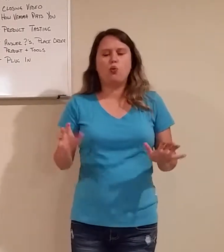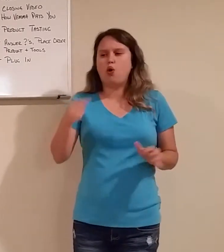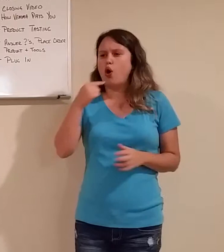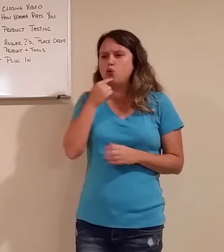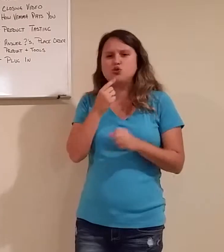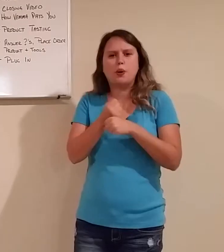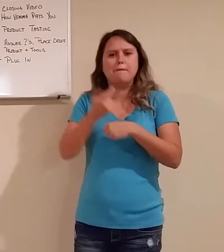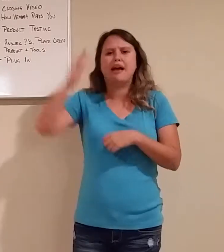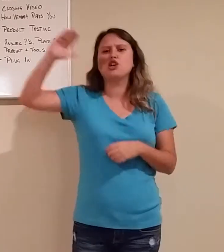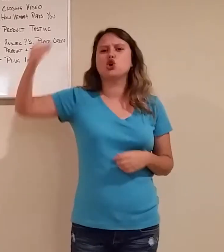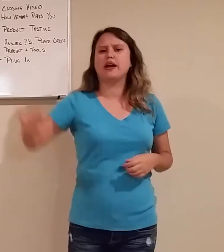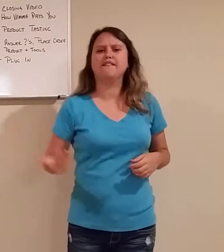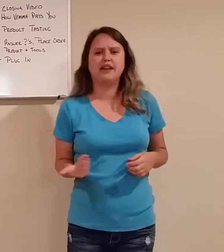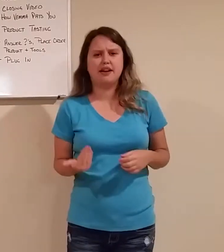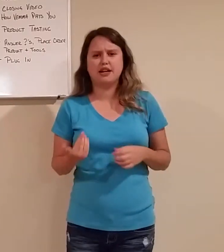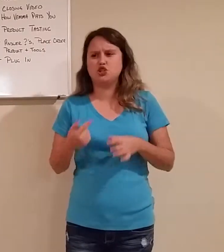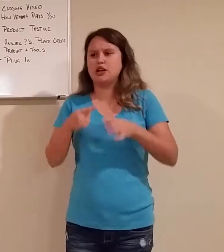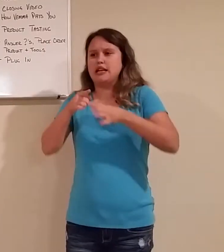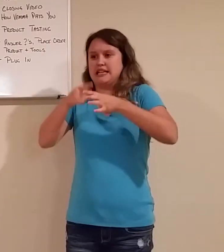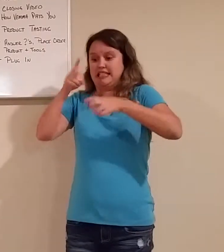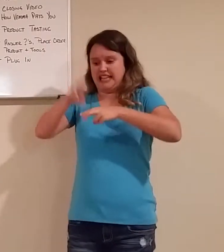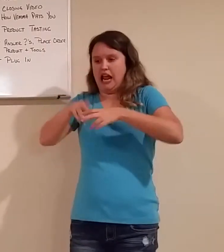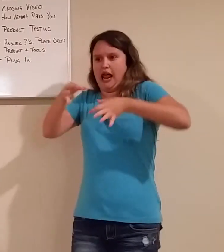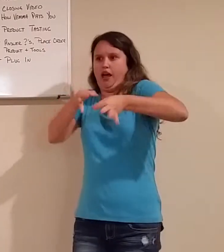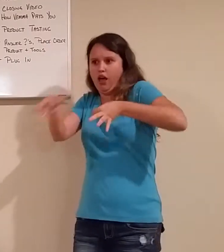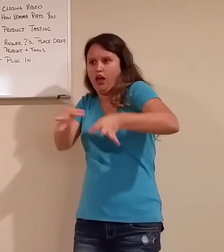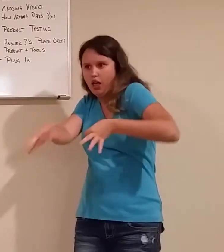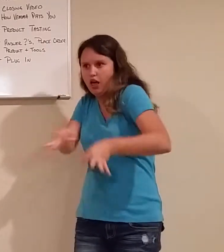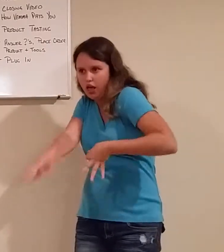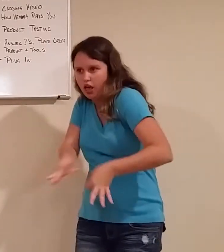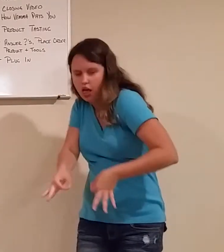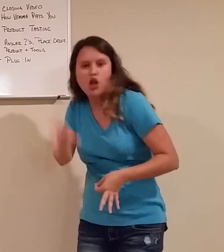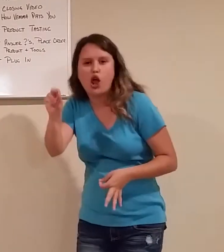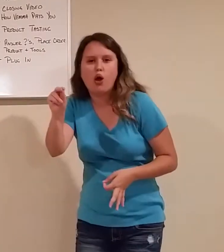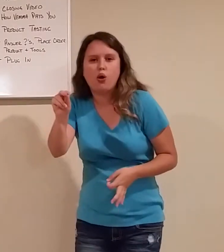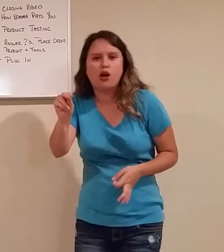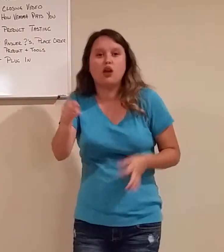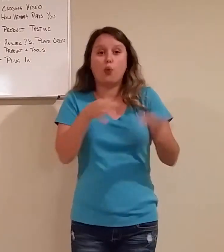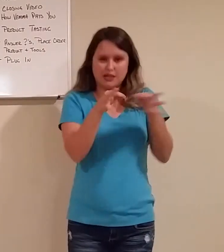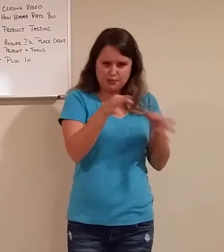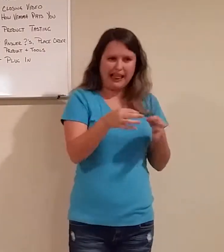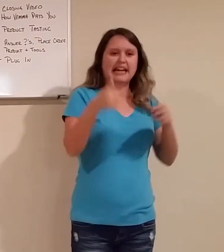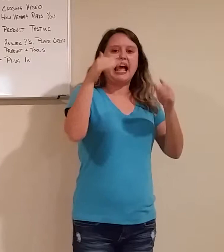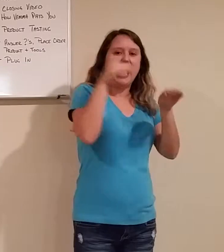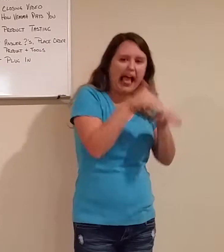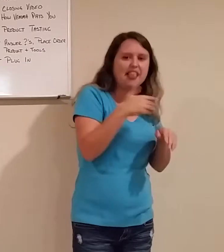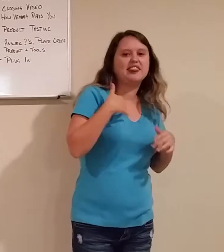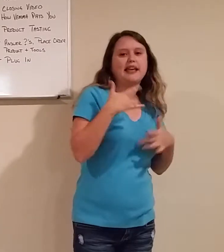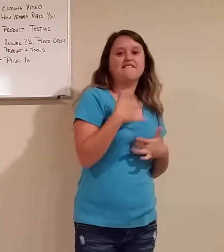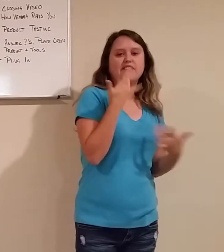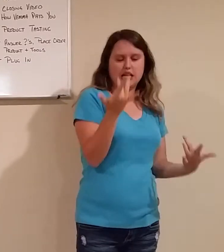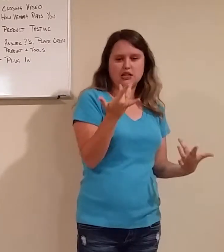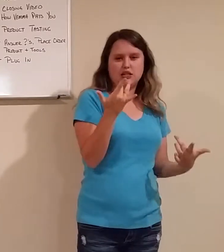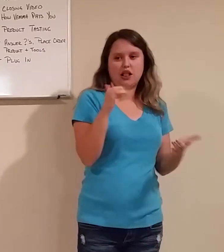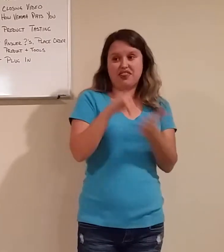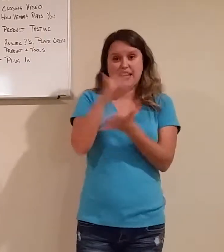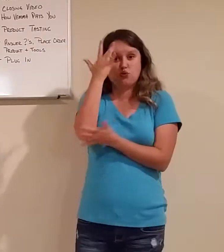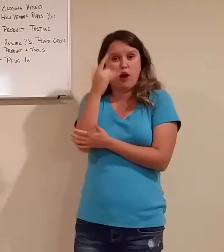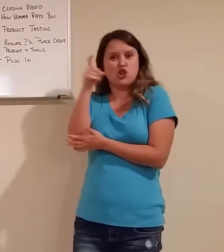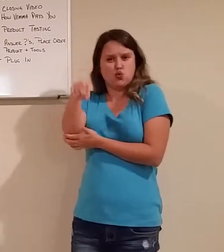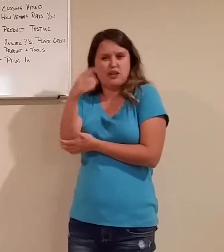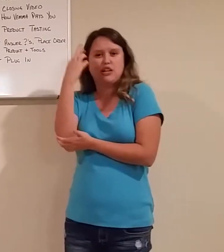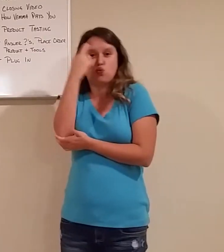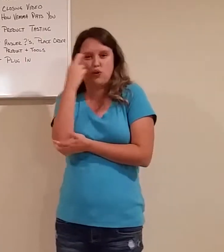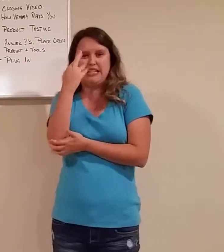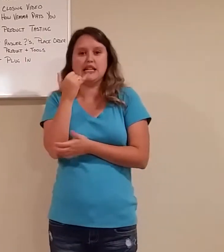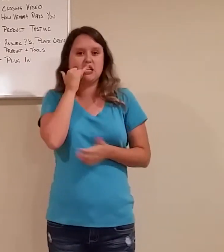invitation into an explanation. We want that to happen at the event. So that's why we need a reason to get